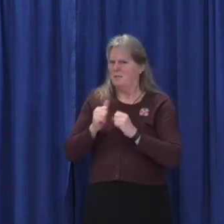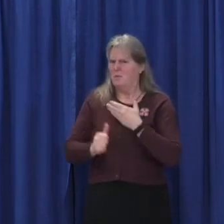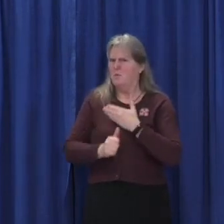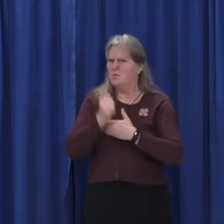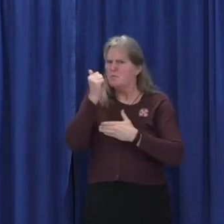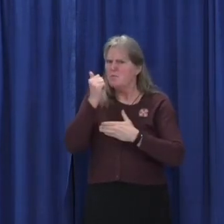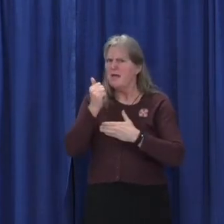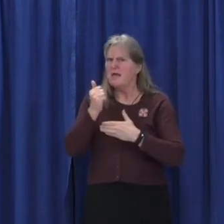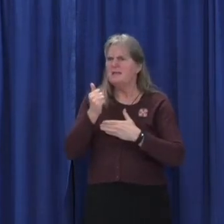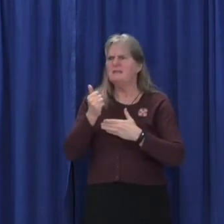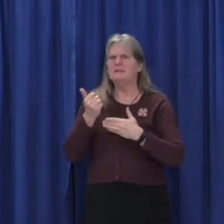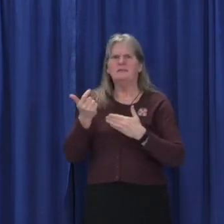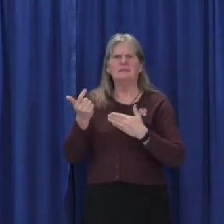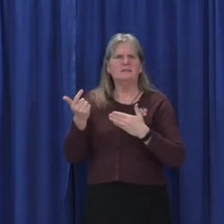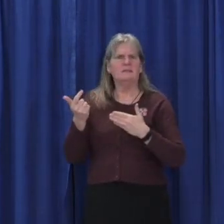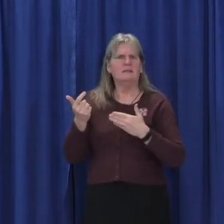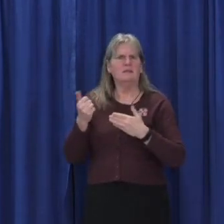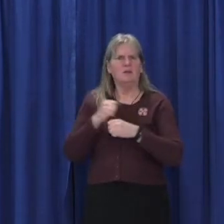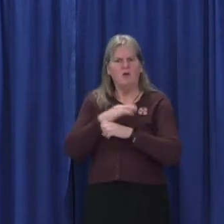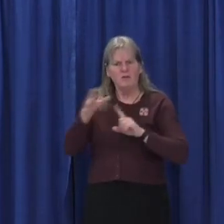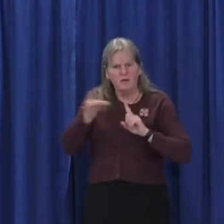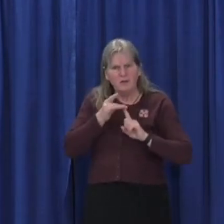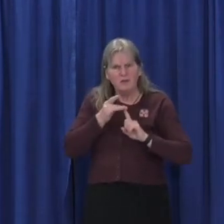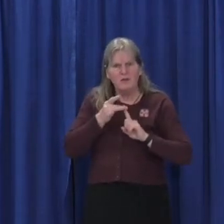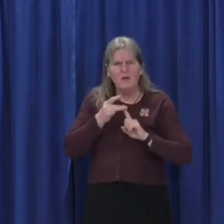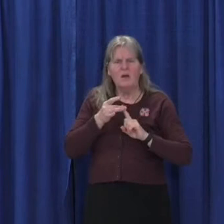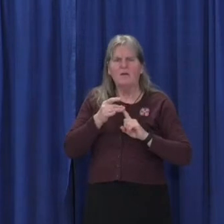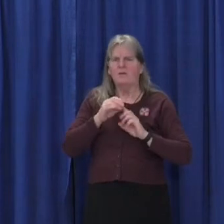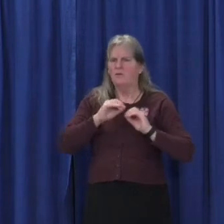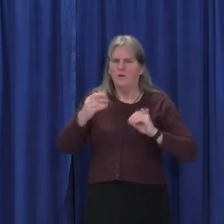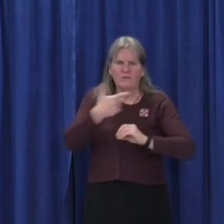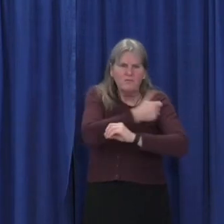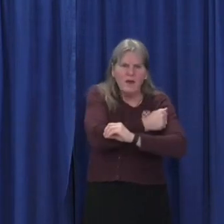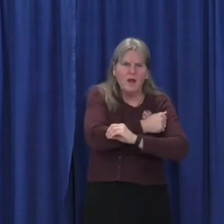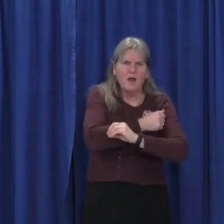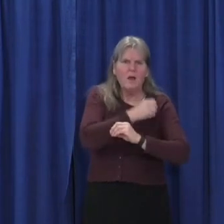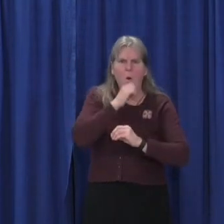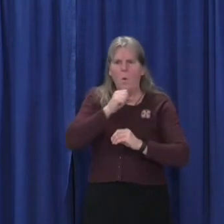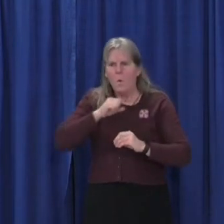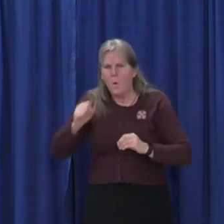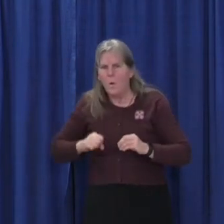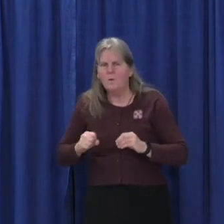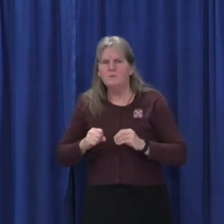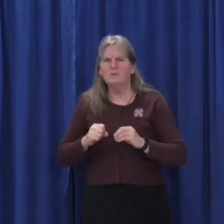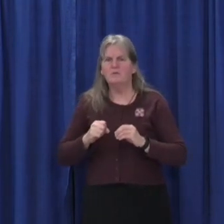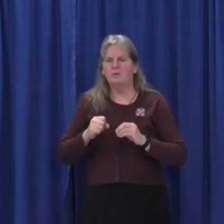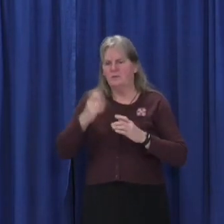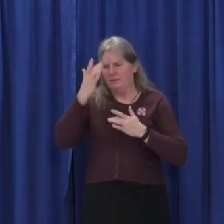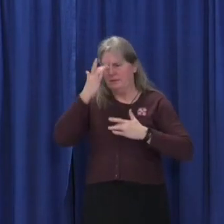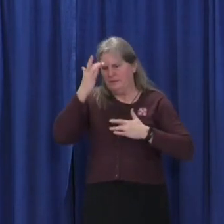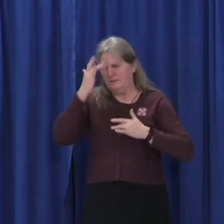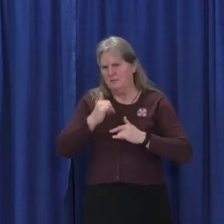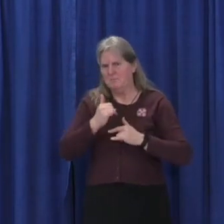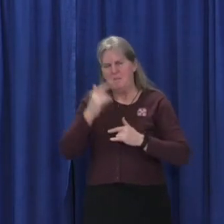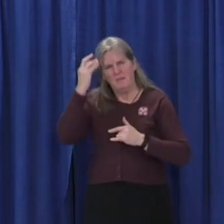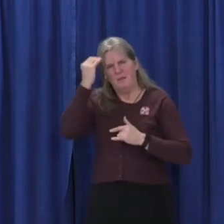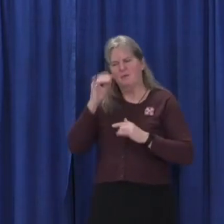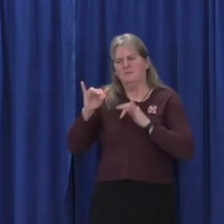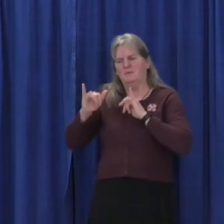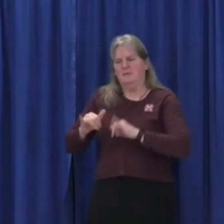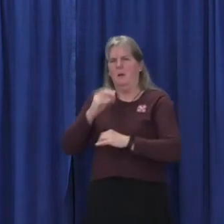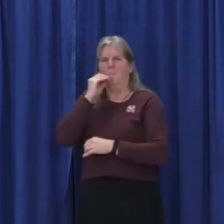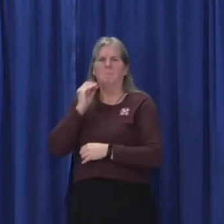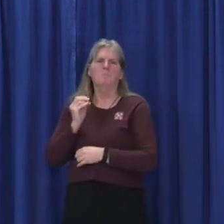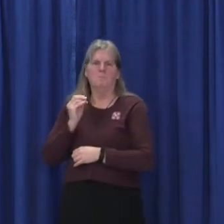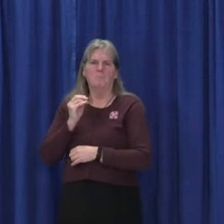it's because you're not fully vaccinated, because you're older, because you have chronic disease, consider staying at home and